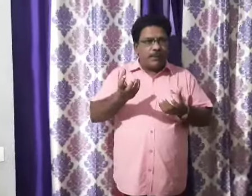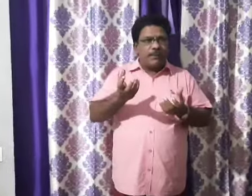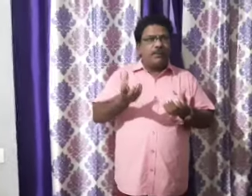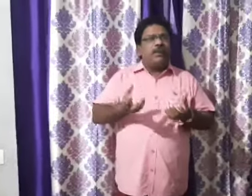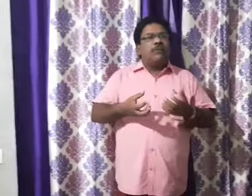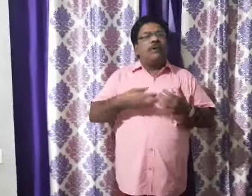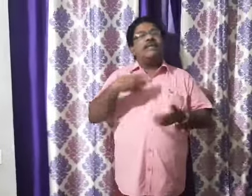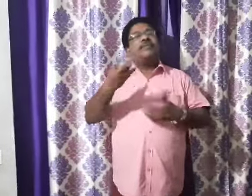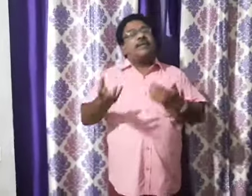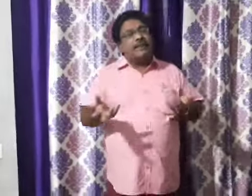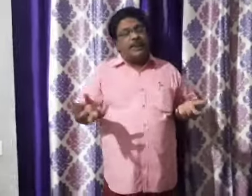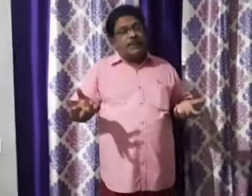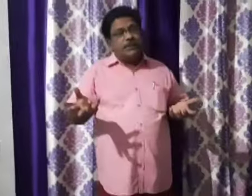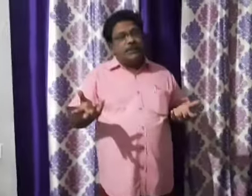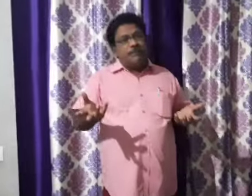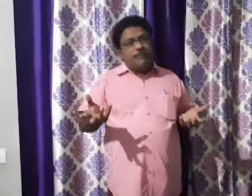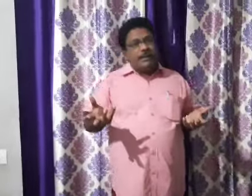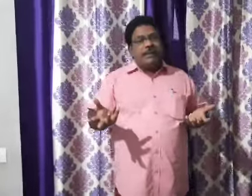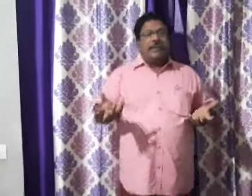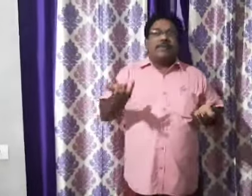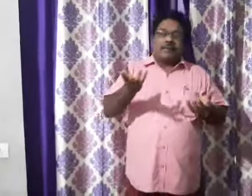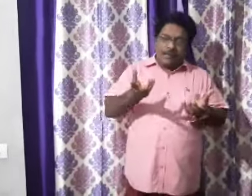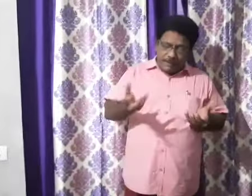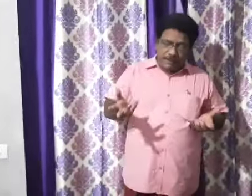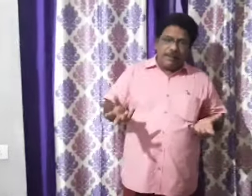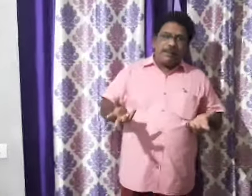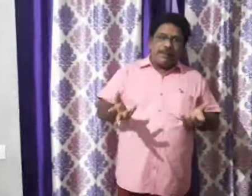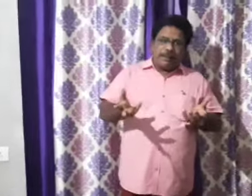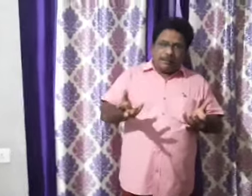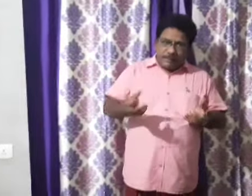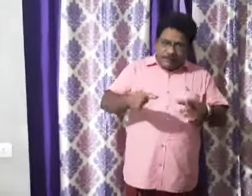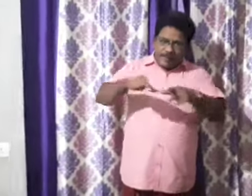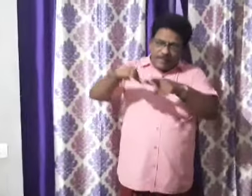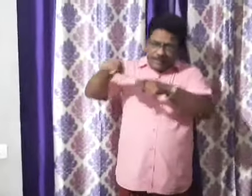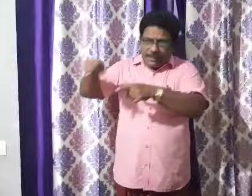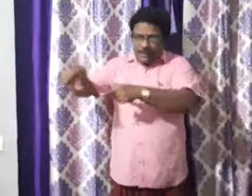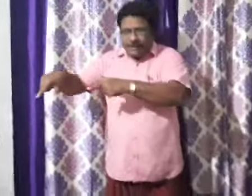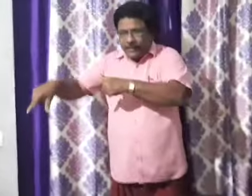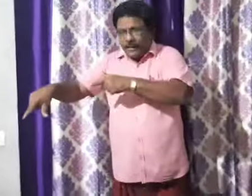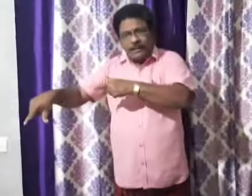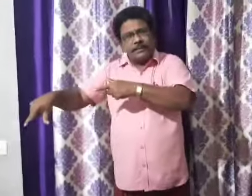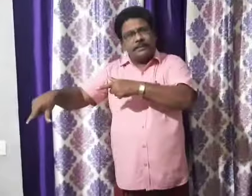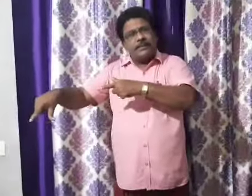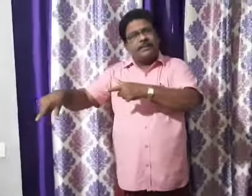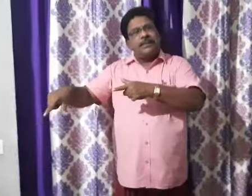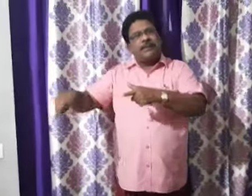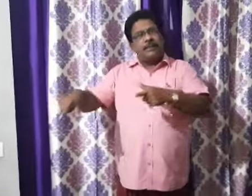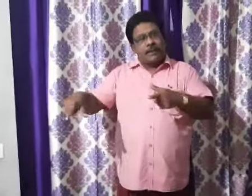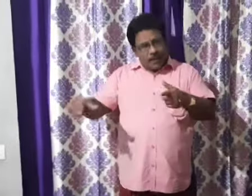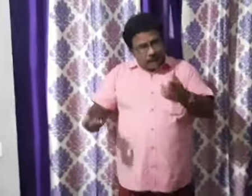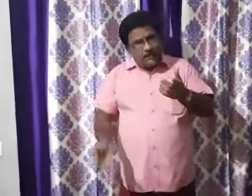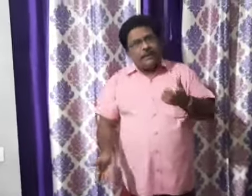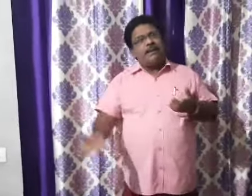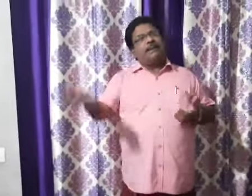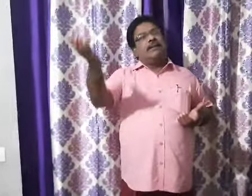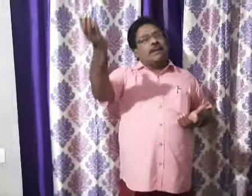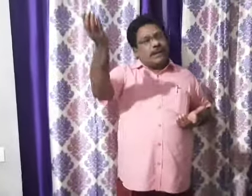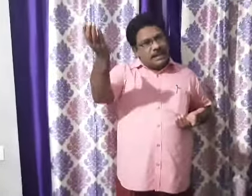loan, what the farmer can do? The farmer can dig a well in their lands and they can